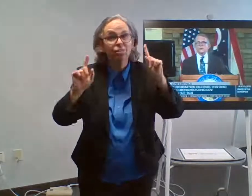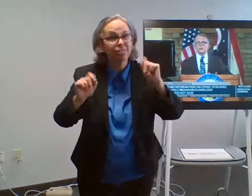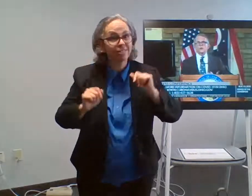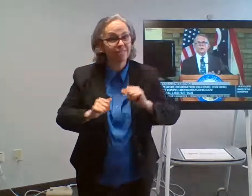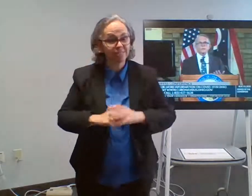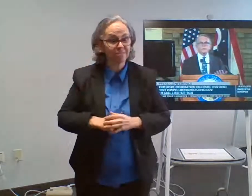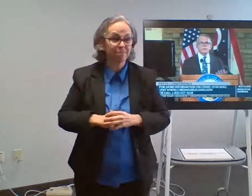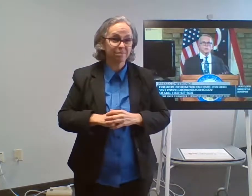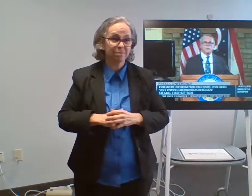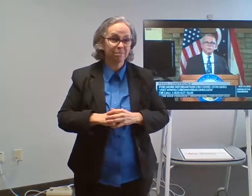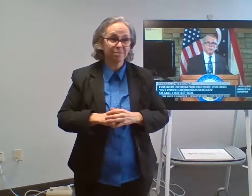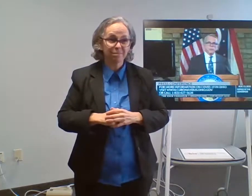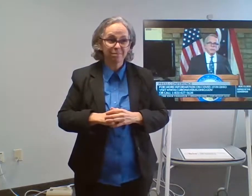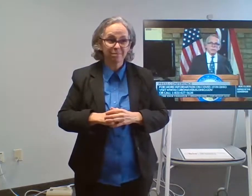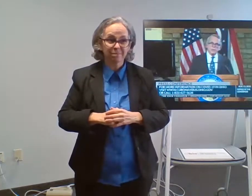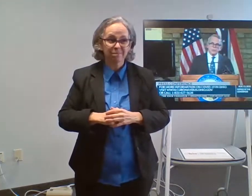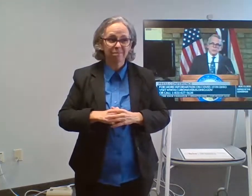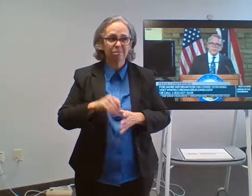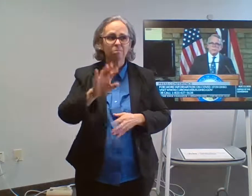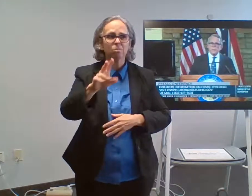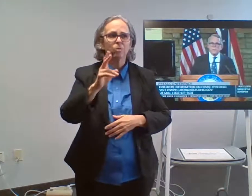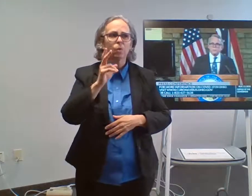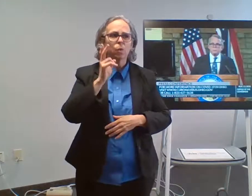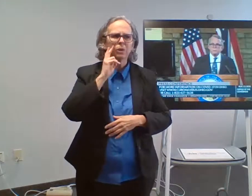incidents are occurring. We're seeing where people are getting